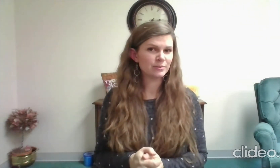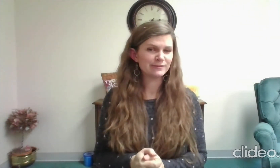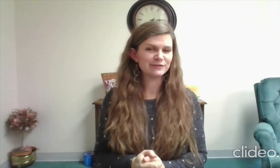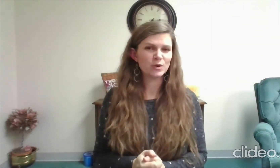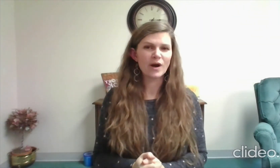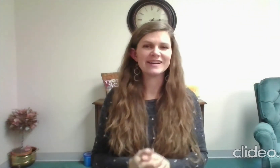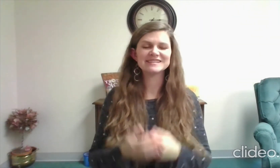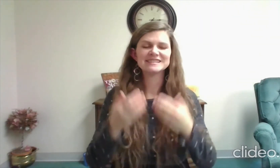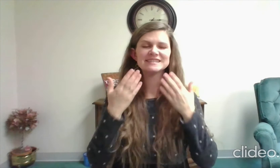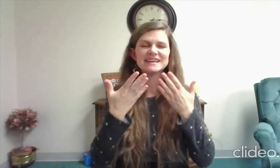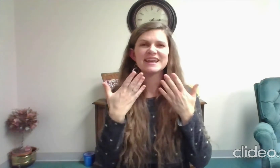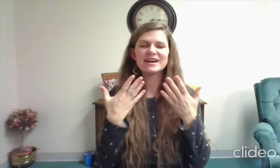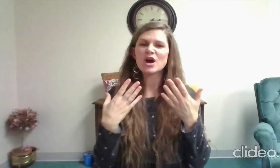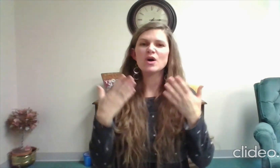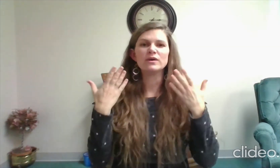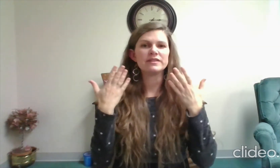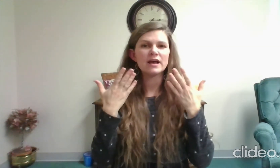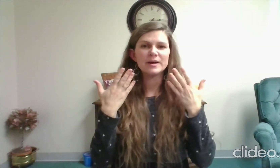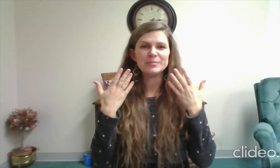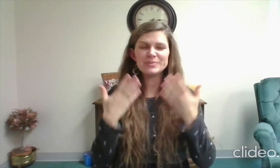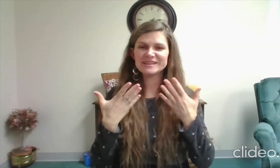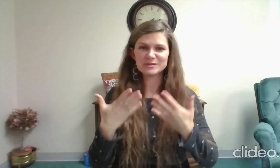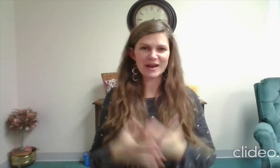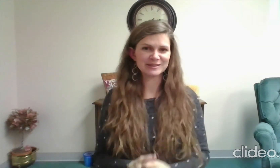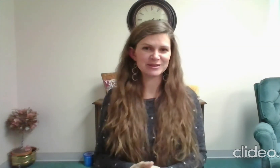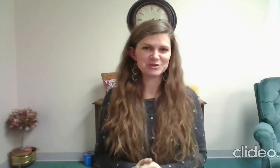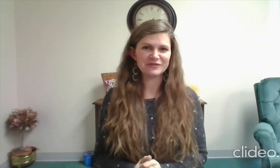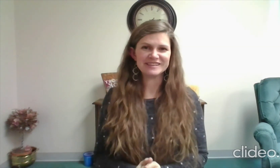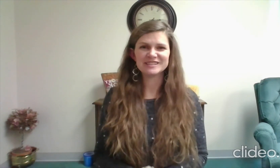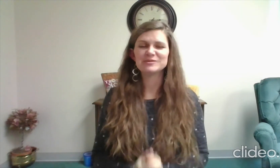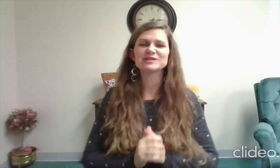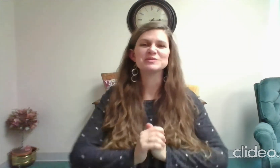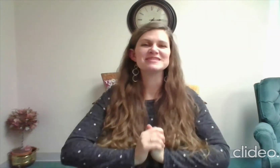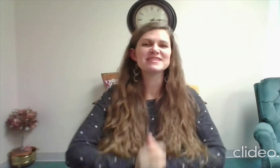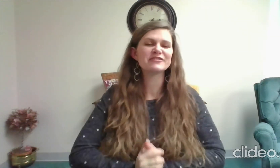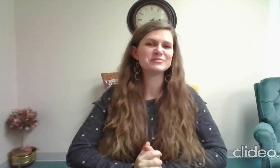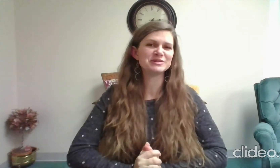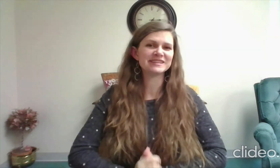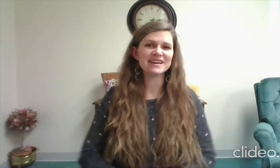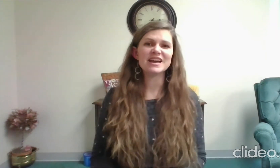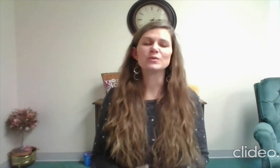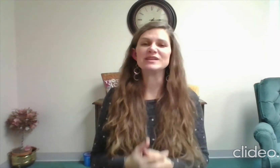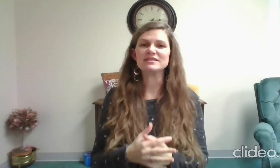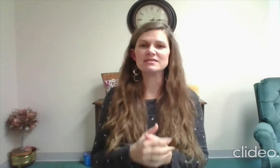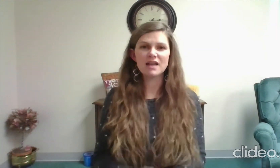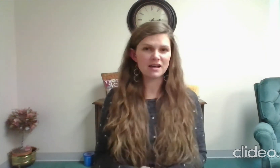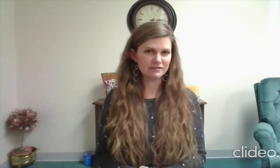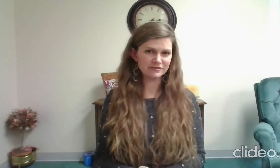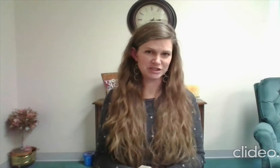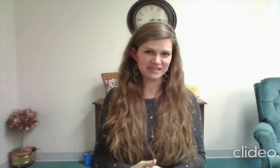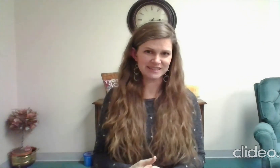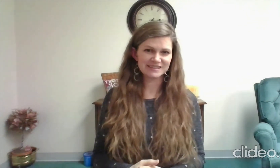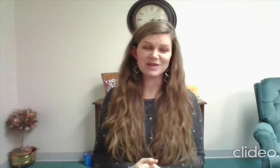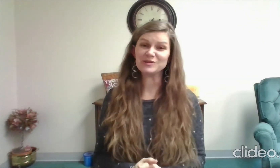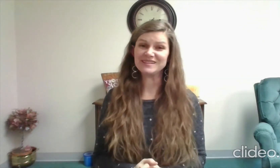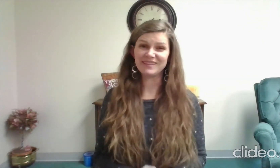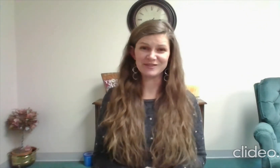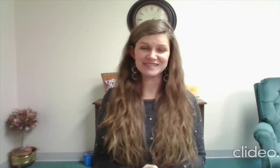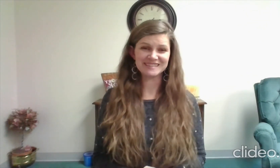member of a choir to sing with big smiles on your faces, because we love music and we love Jesus and we love to sing